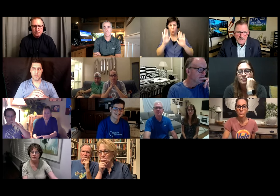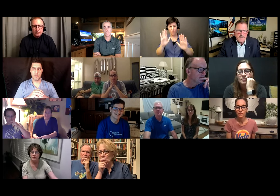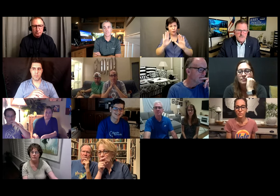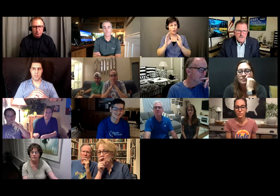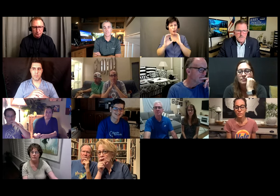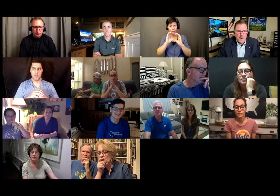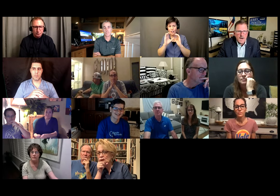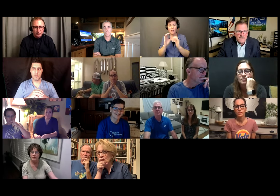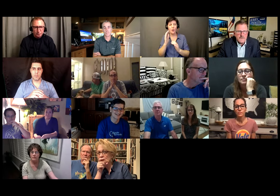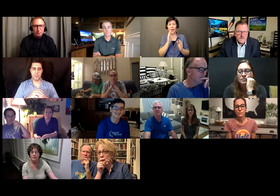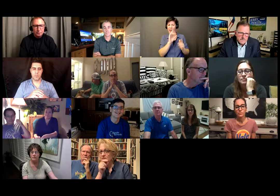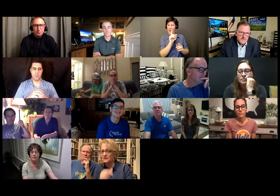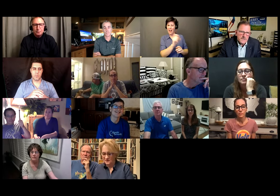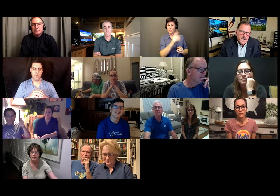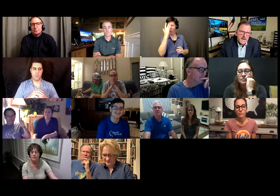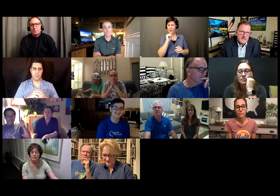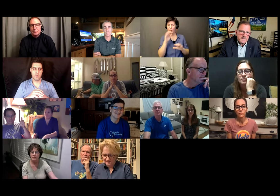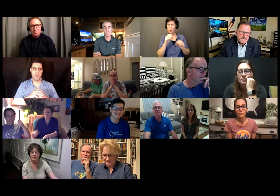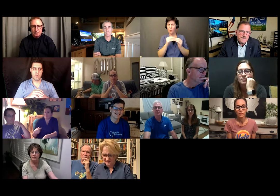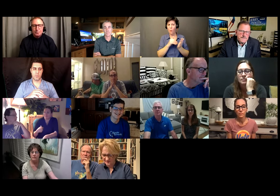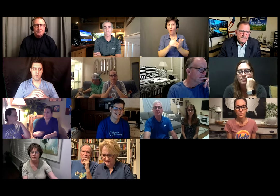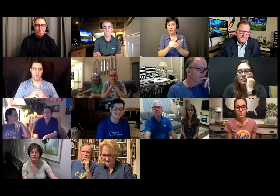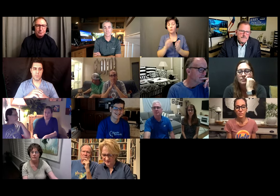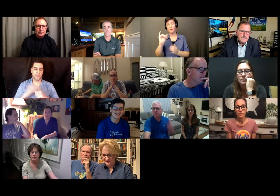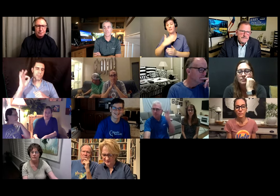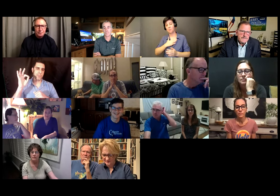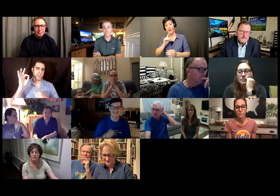doing this conversation more often. So there's my answer.